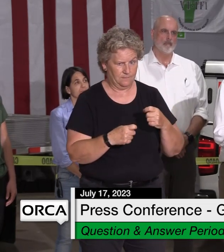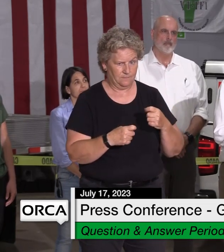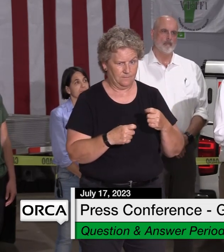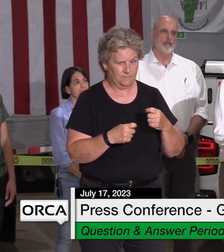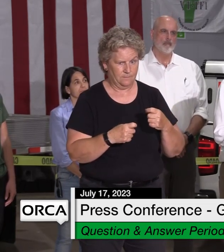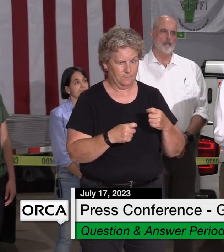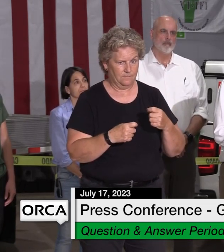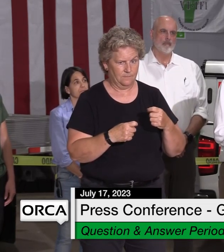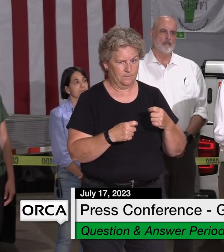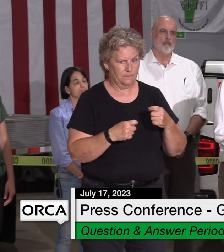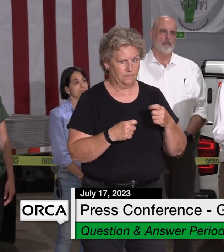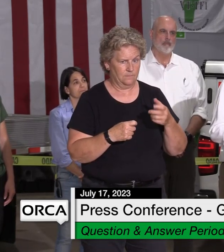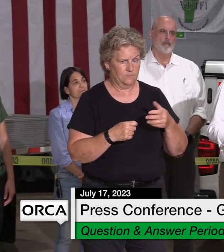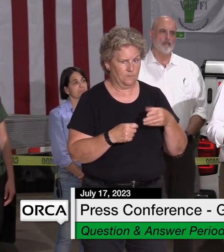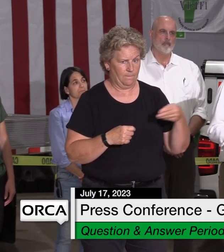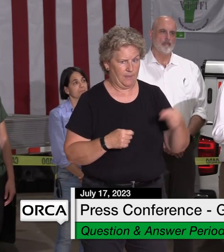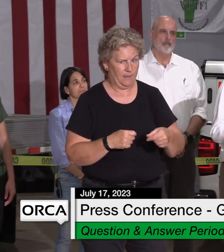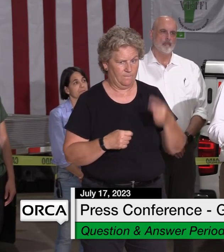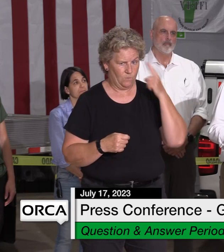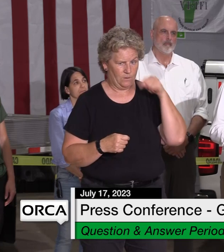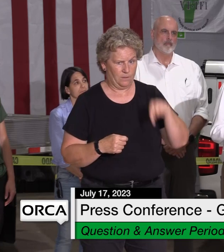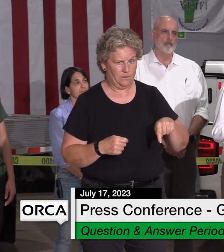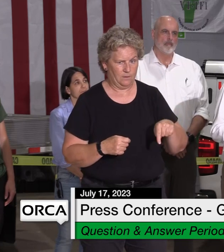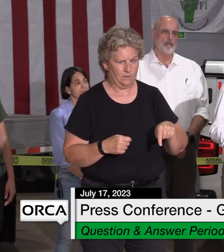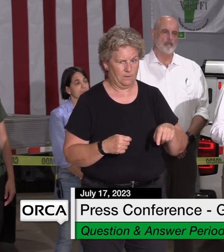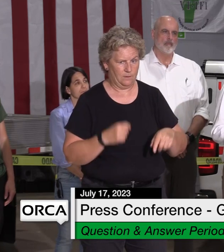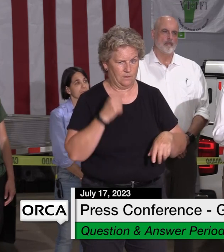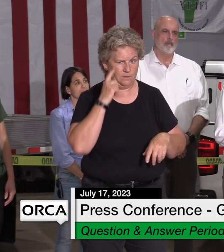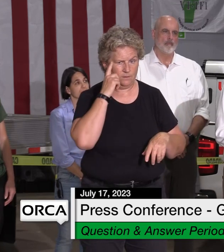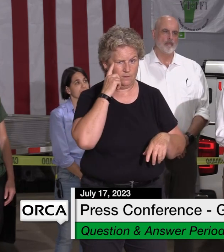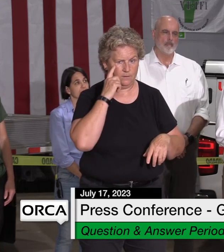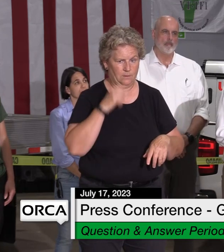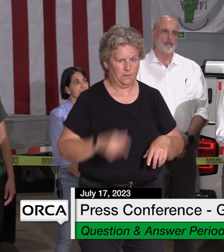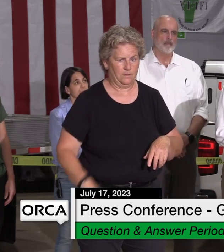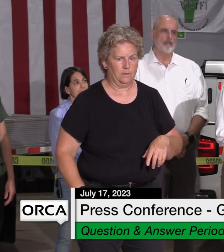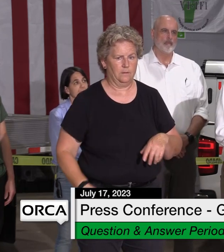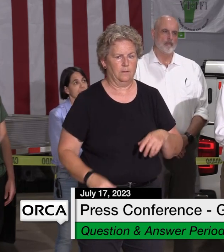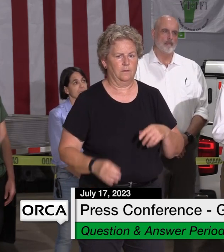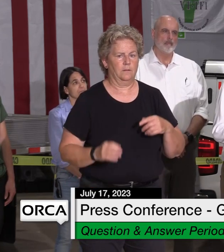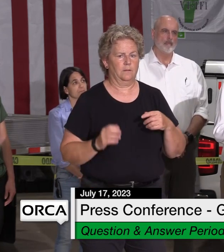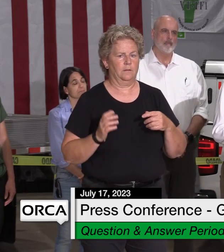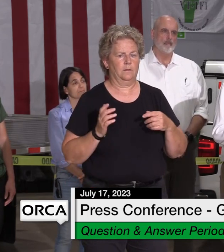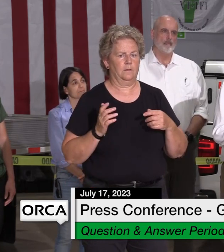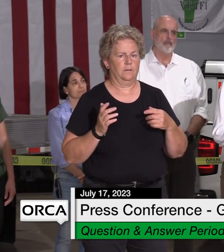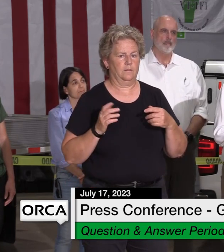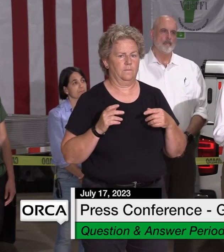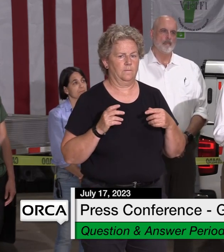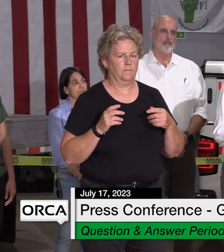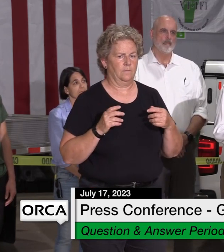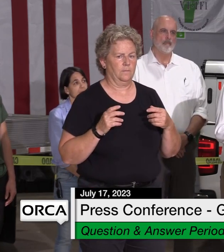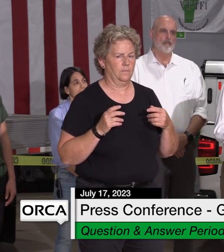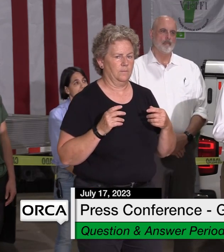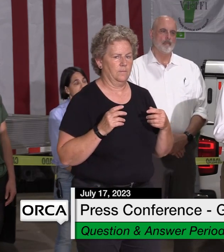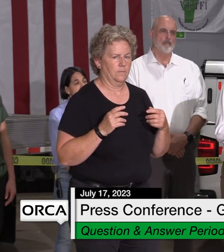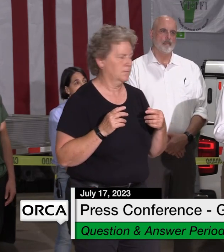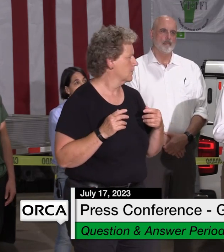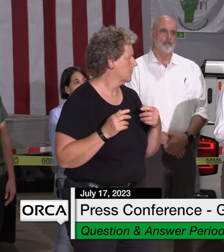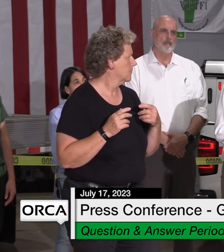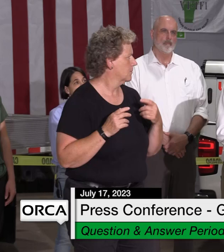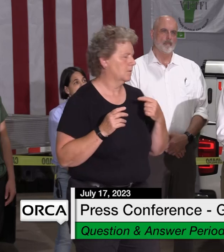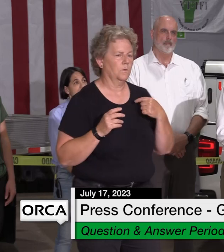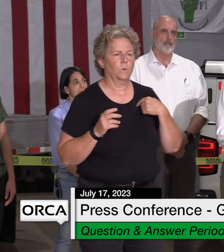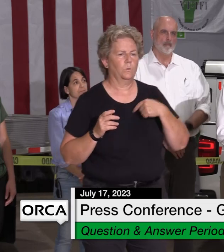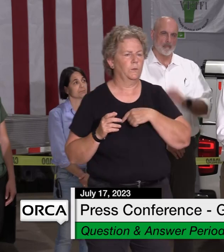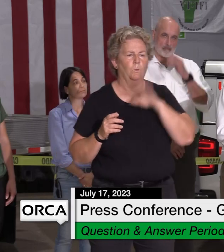than $400,000 a year, and that's something we've held to at the federal level throughout our administration. We know that states are challenged in order to